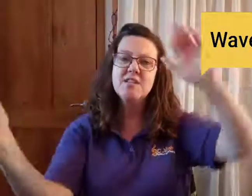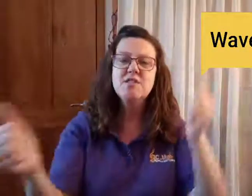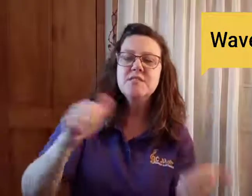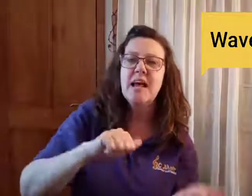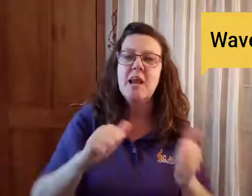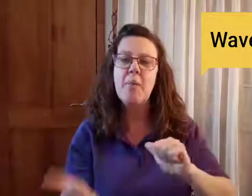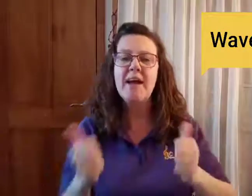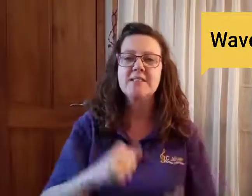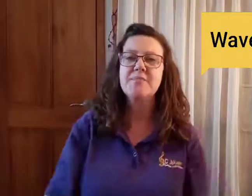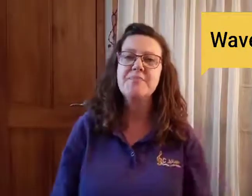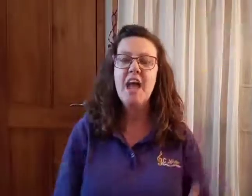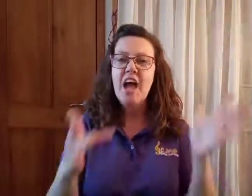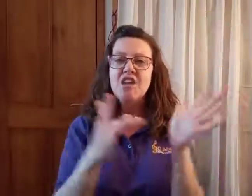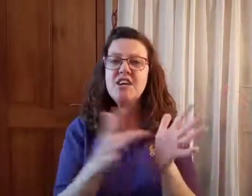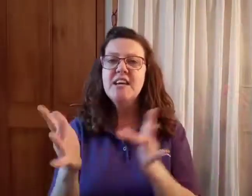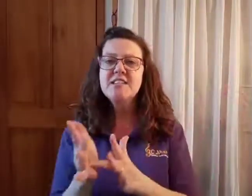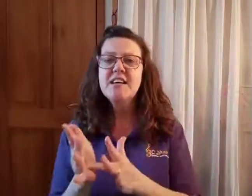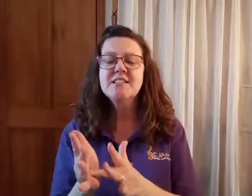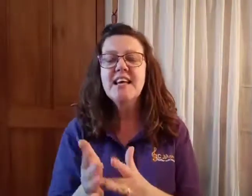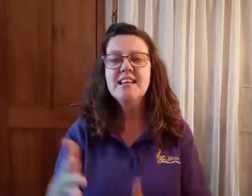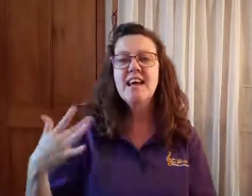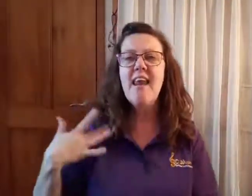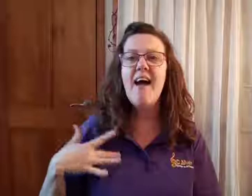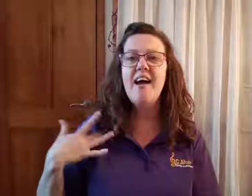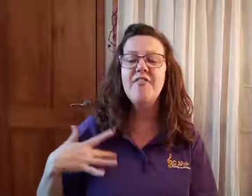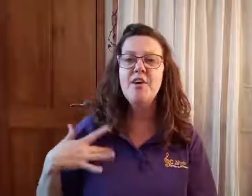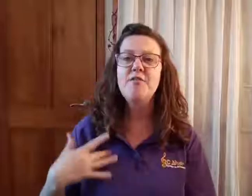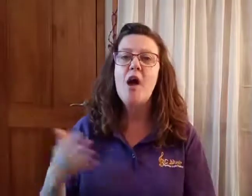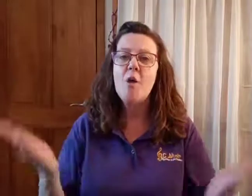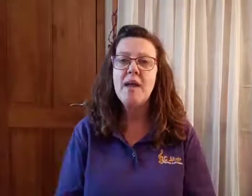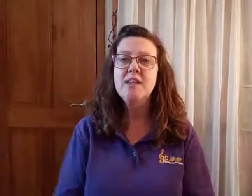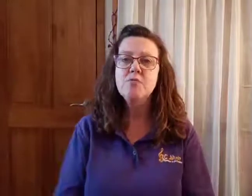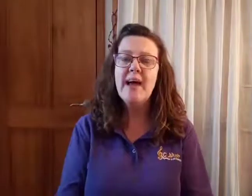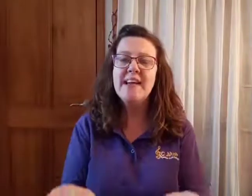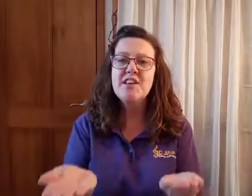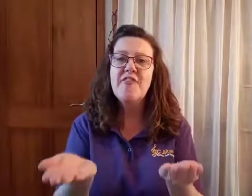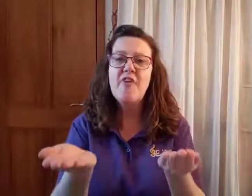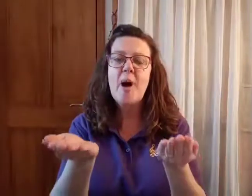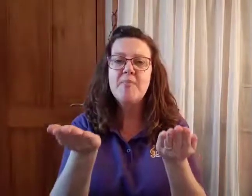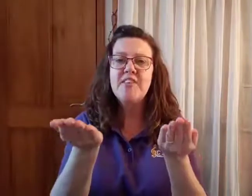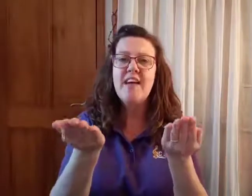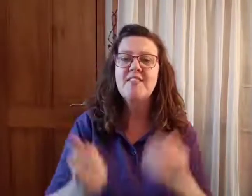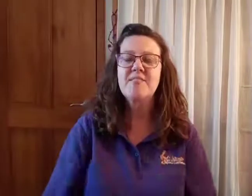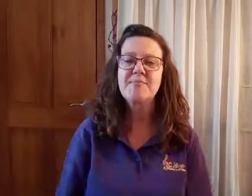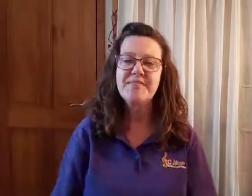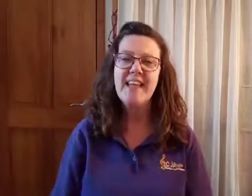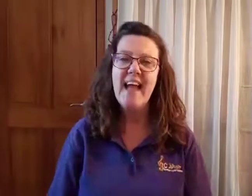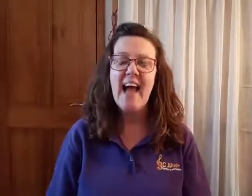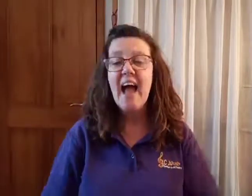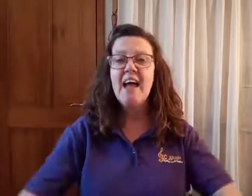to celebrate. Jesus is alive, you know he's risen from the dead.